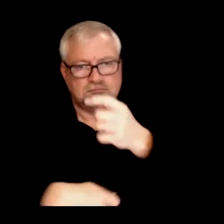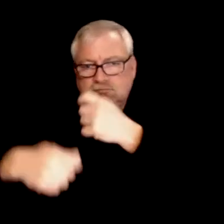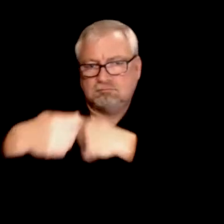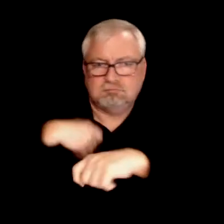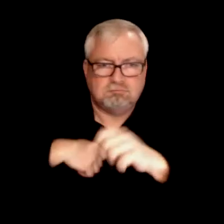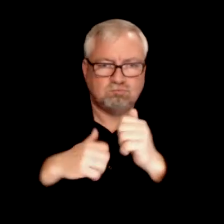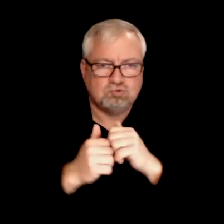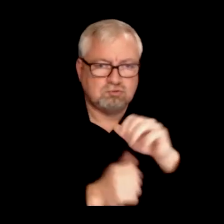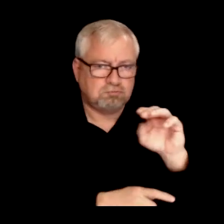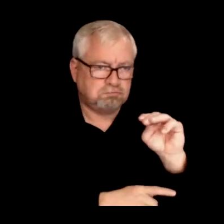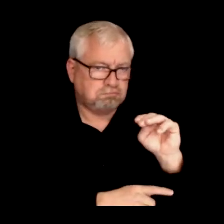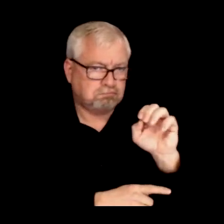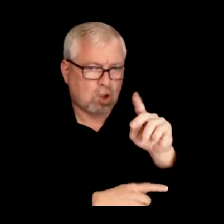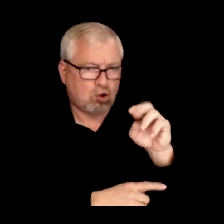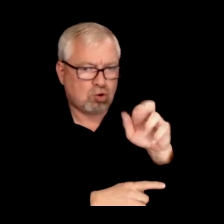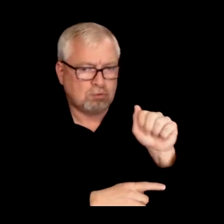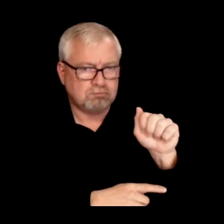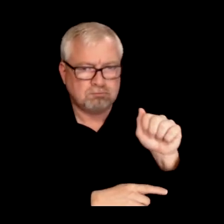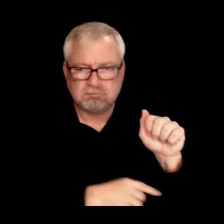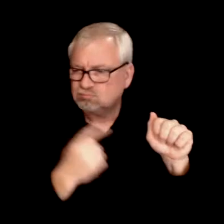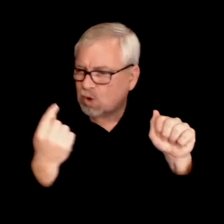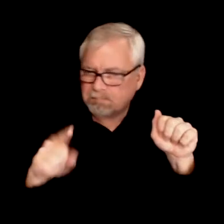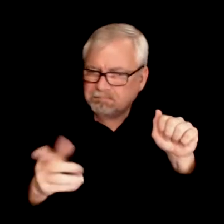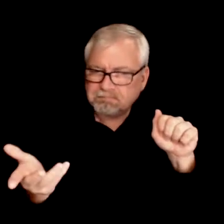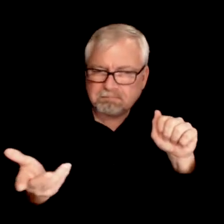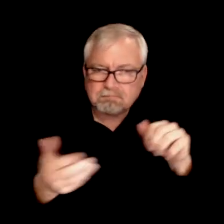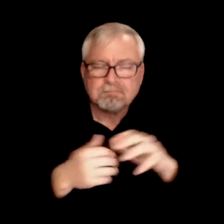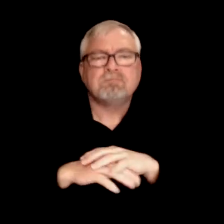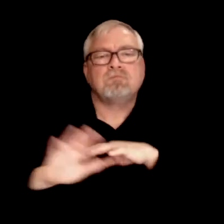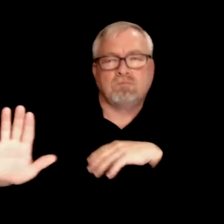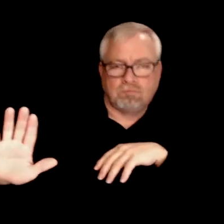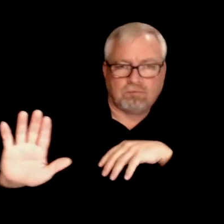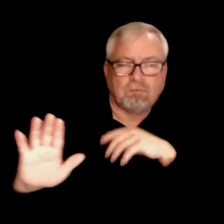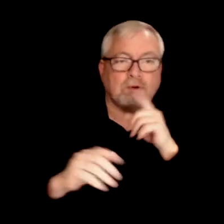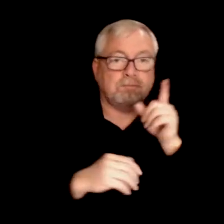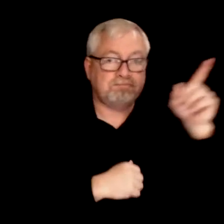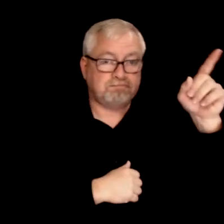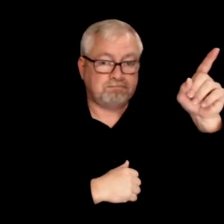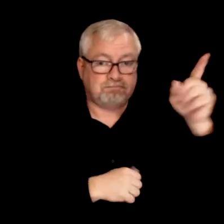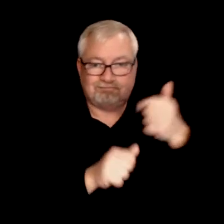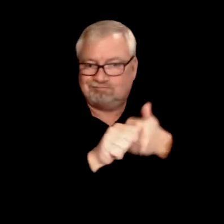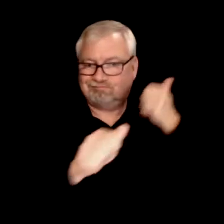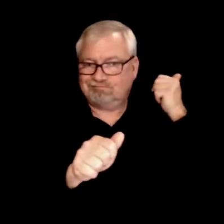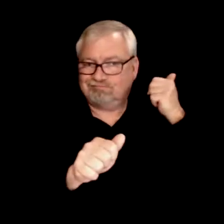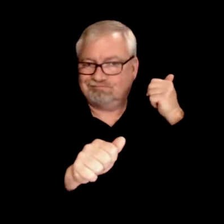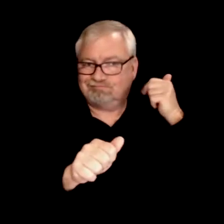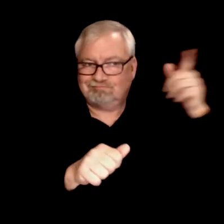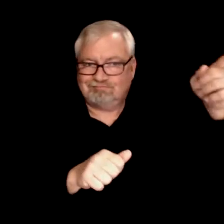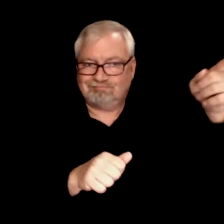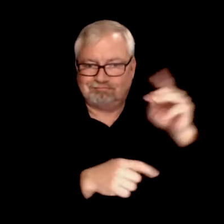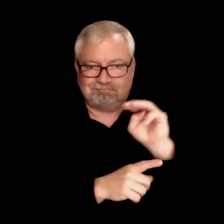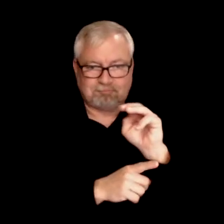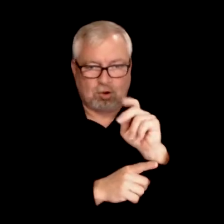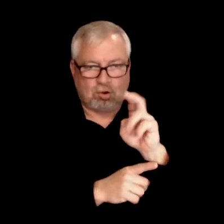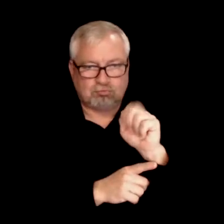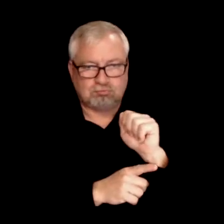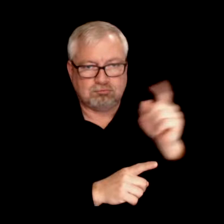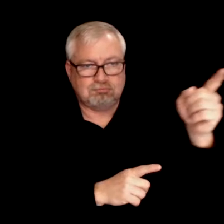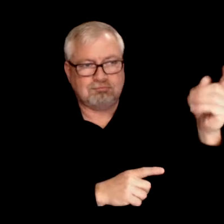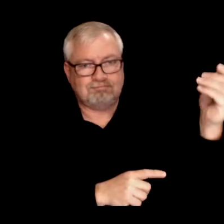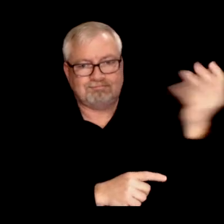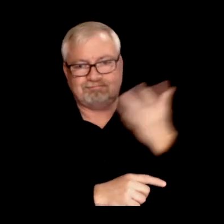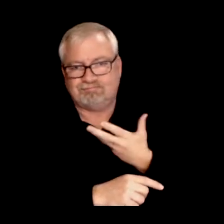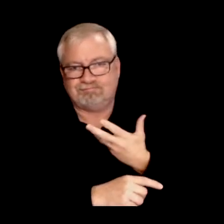We were just made aware that they were behind on getting the Moderna vaccine shipped out. And